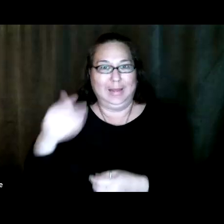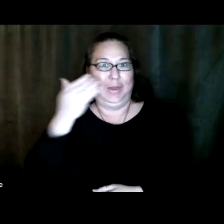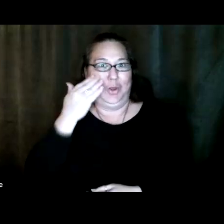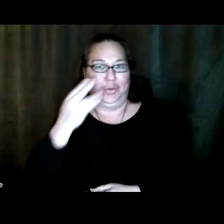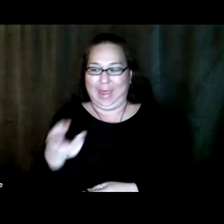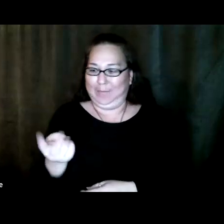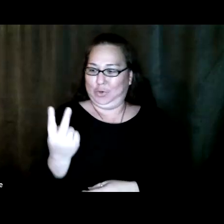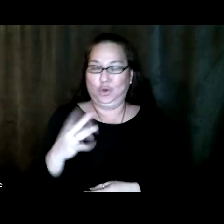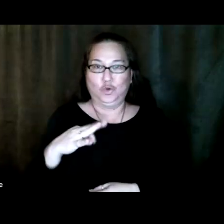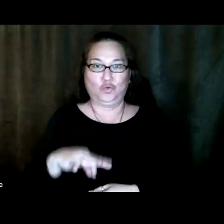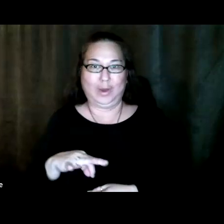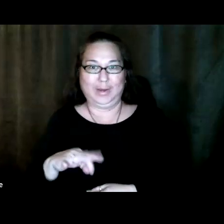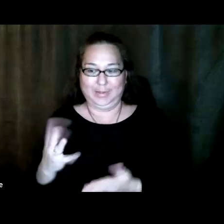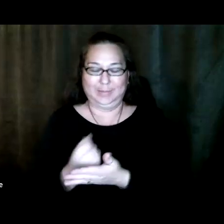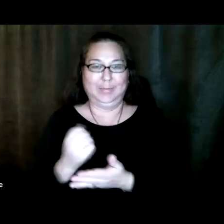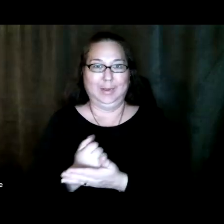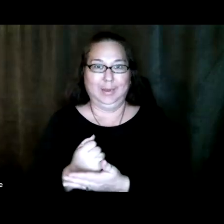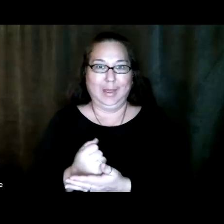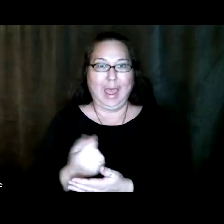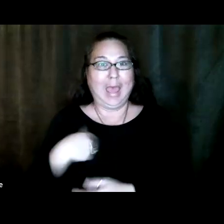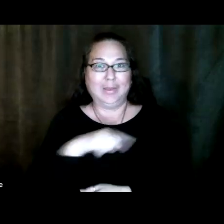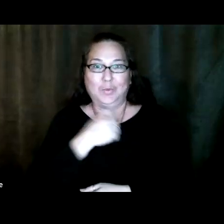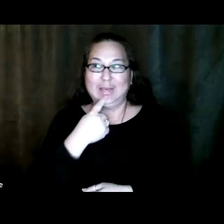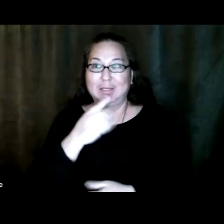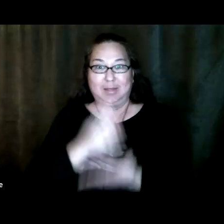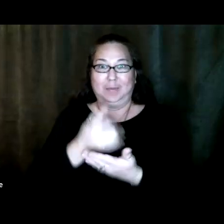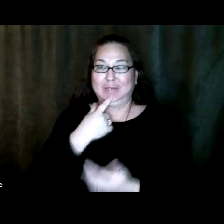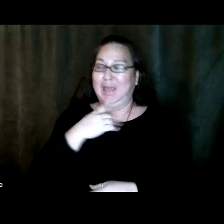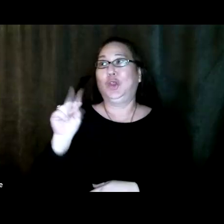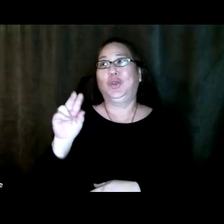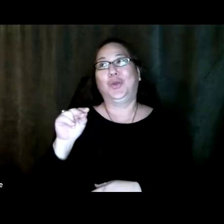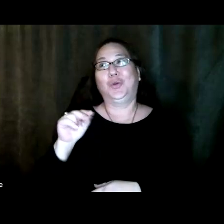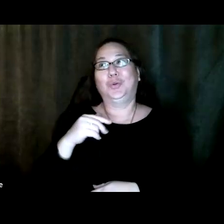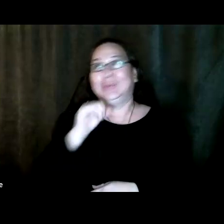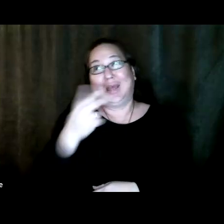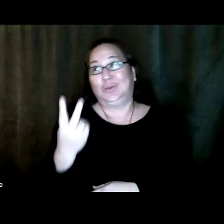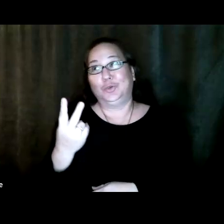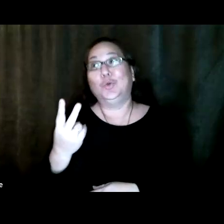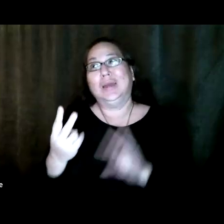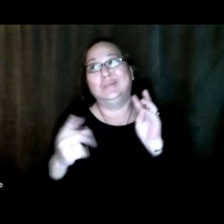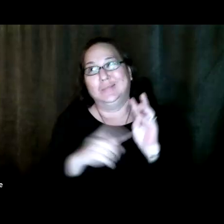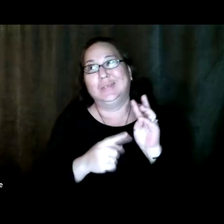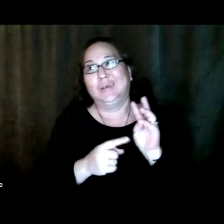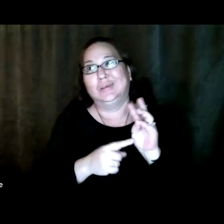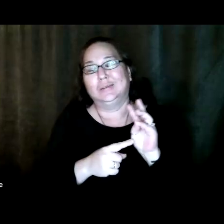and then we say, no, we actually need 6 credits to go. That's the reality of what we're doing